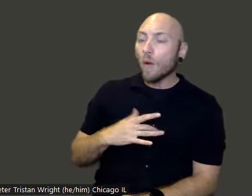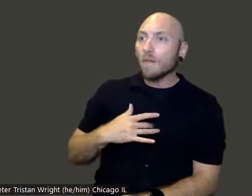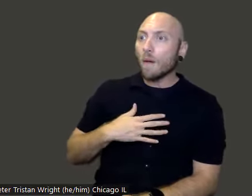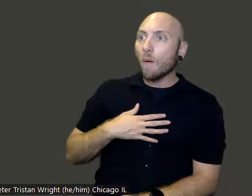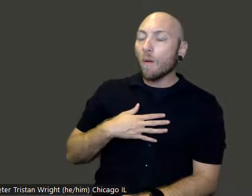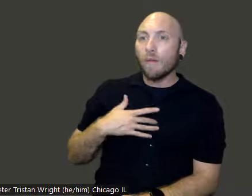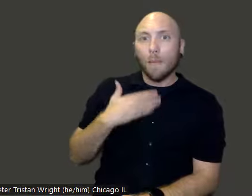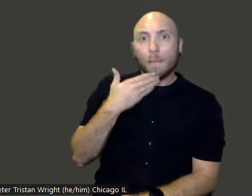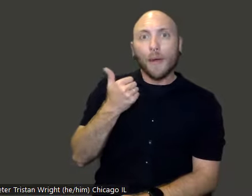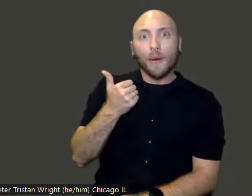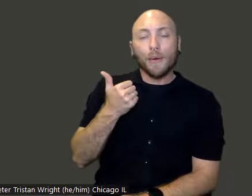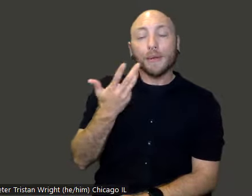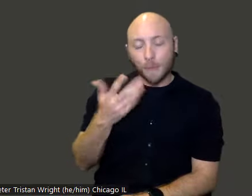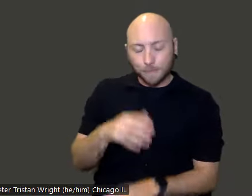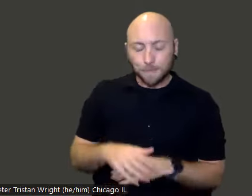I left this